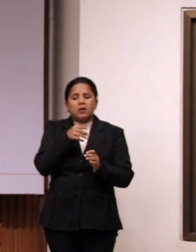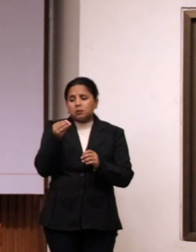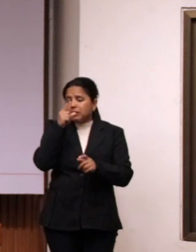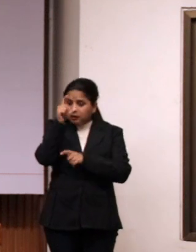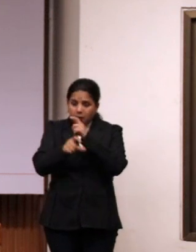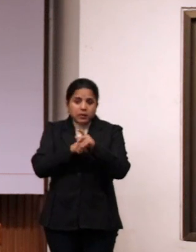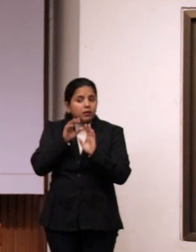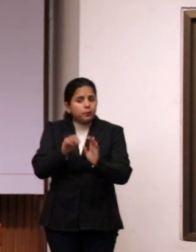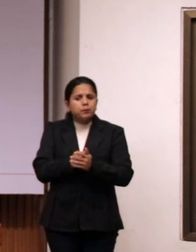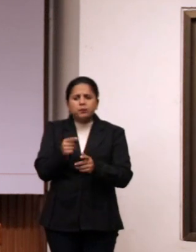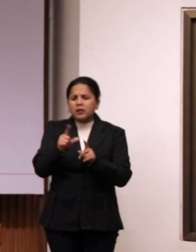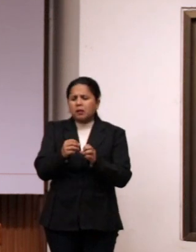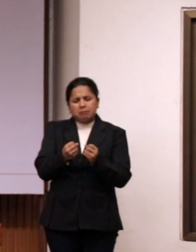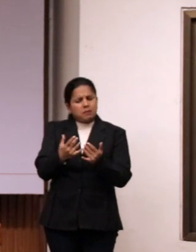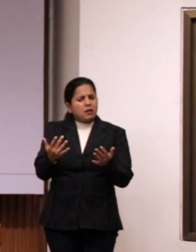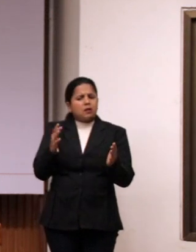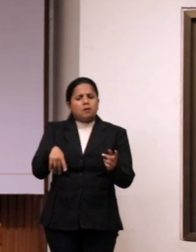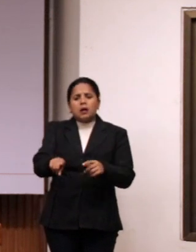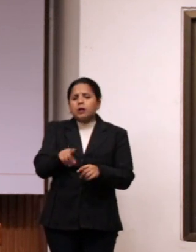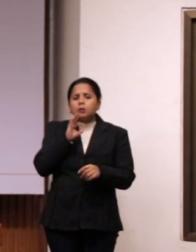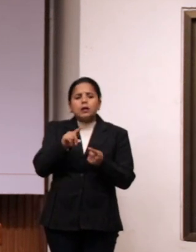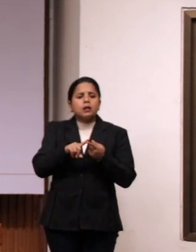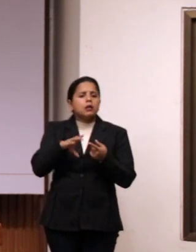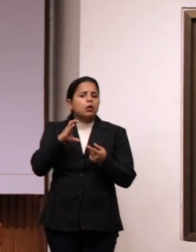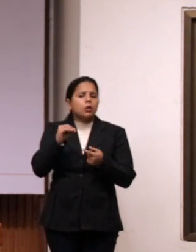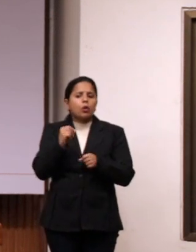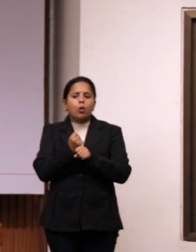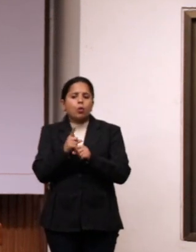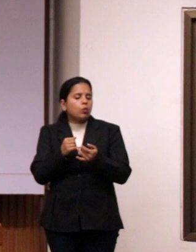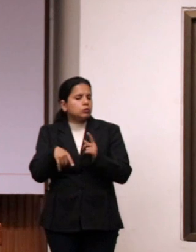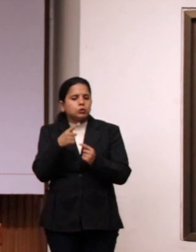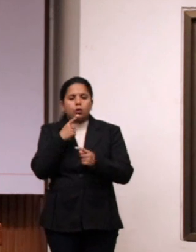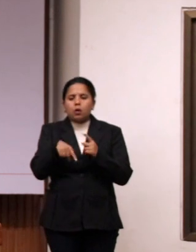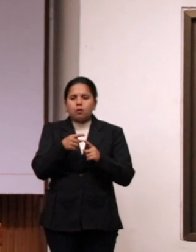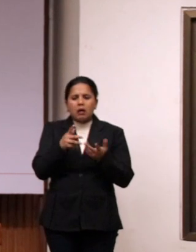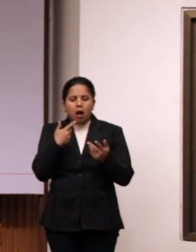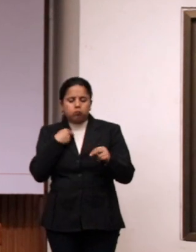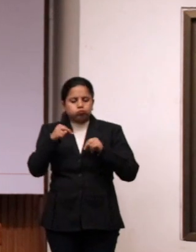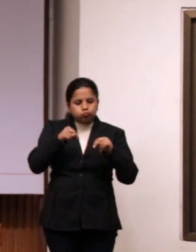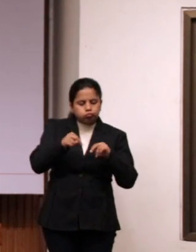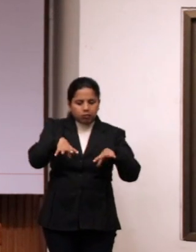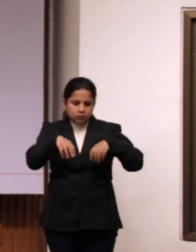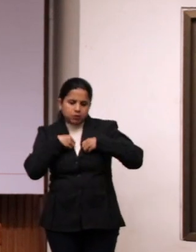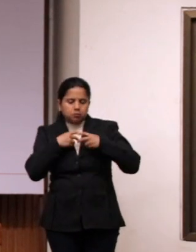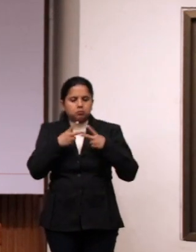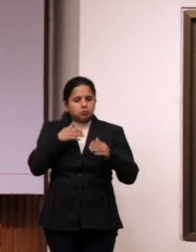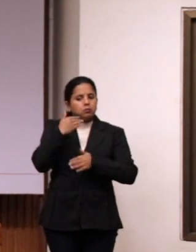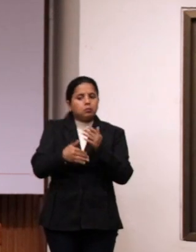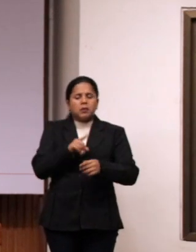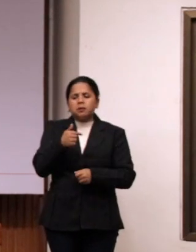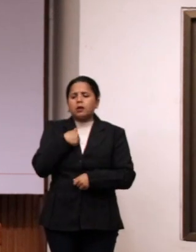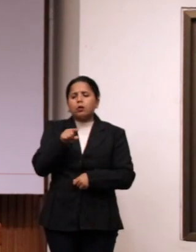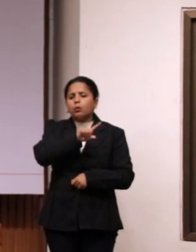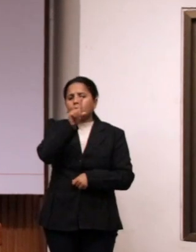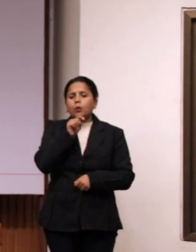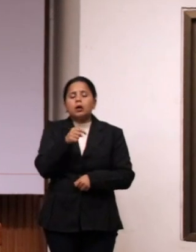companies doing many things, not ecologists, companies, you know, talking about mitigation and adaptations. So my question